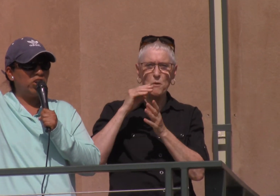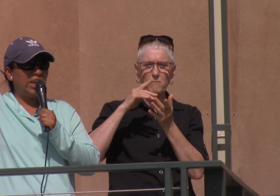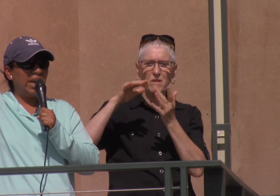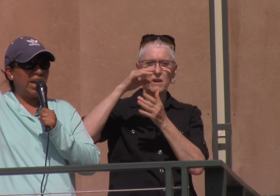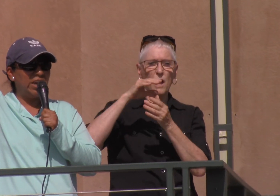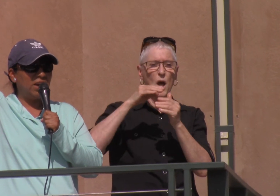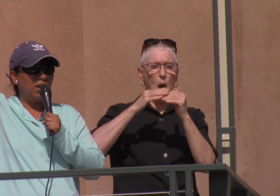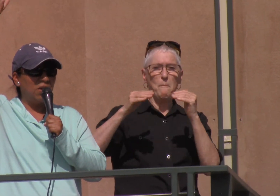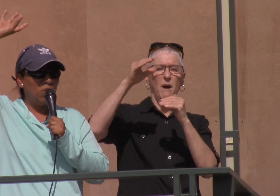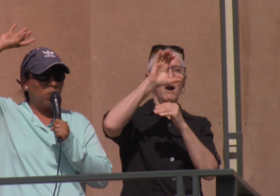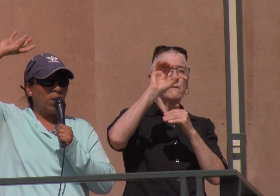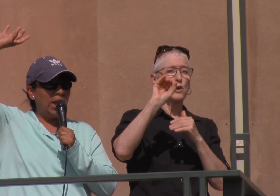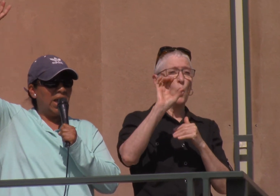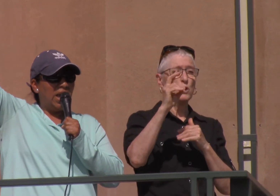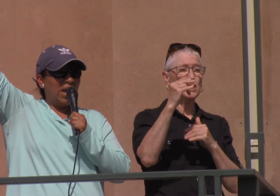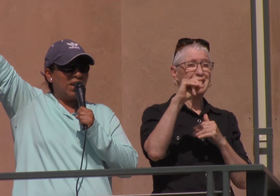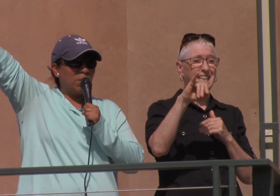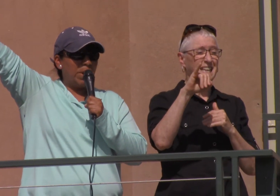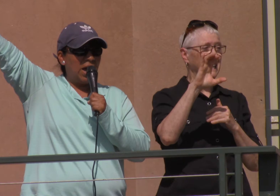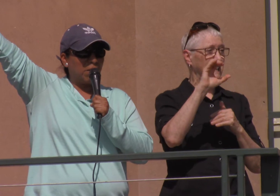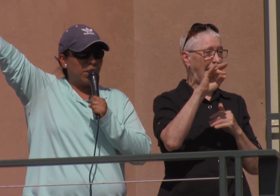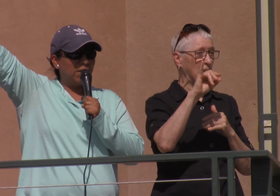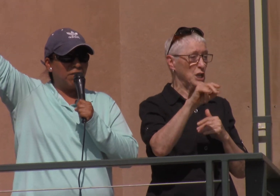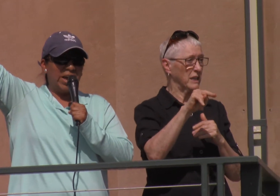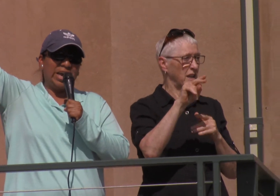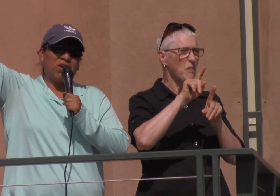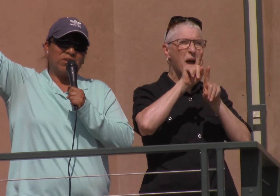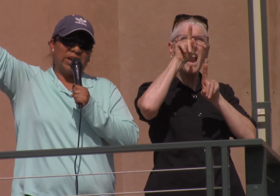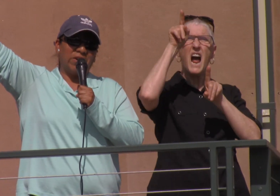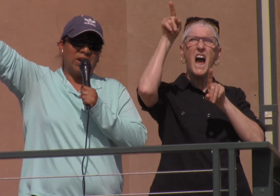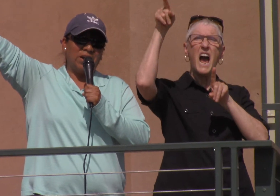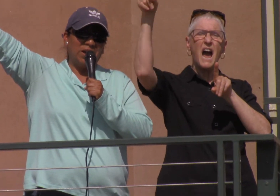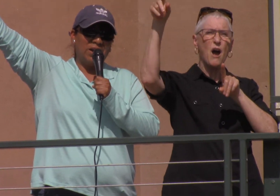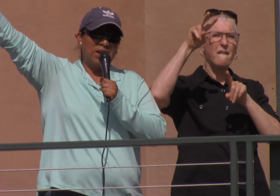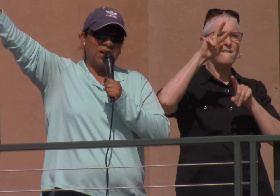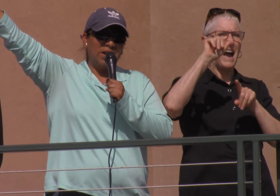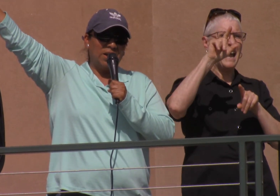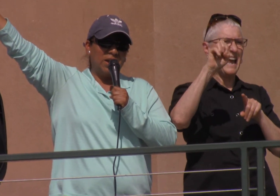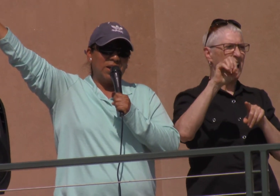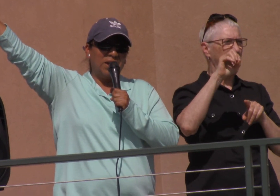above Cochiti Canyon, way in the back by the Valle Caldera,